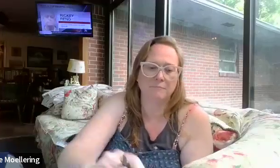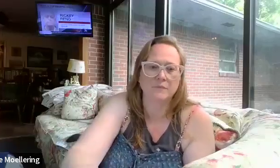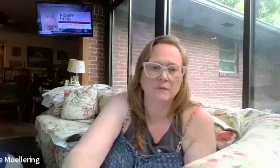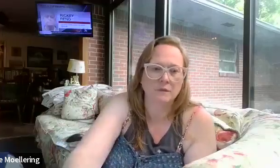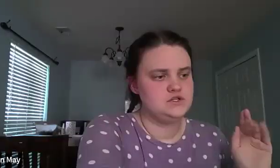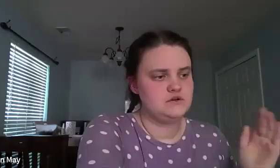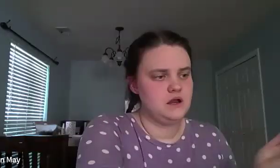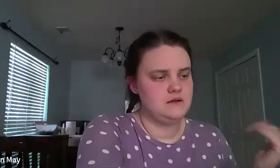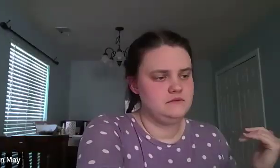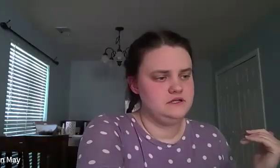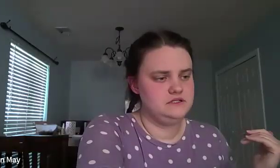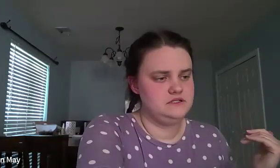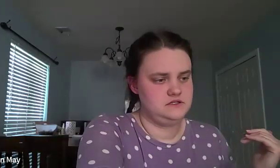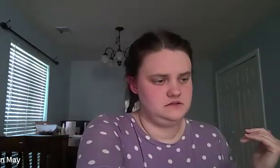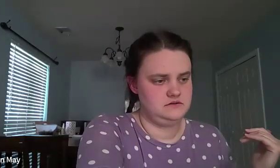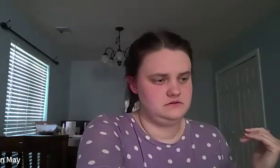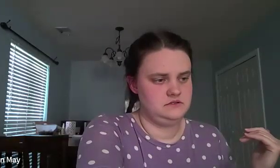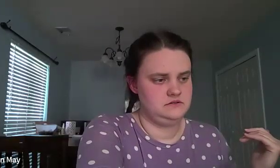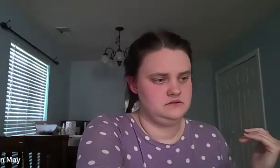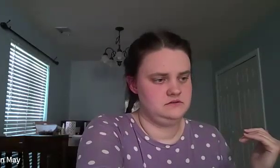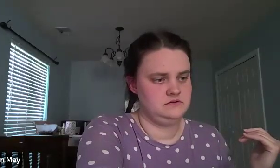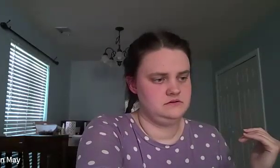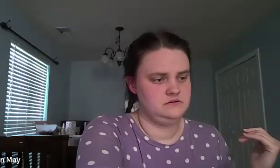Okay. So what I'm going to do